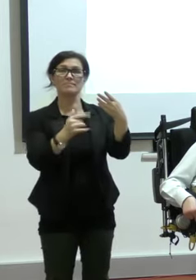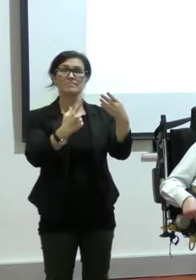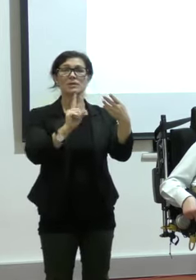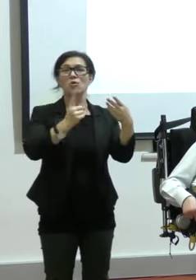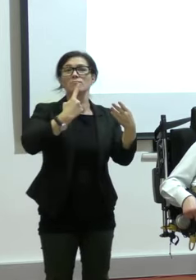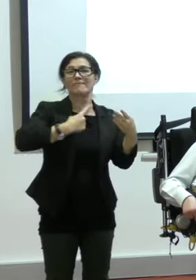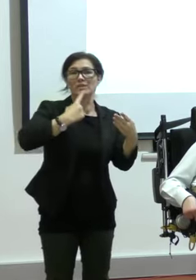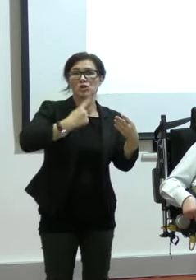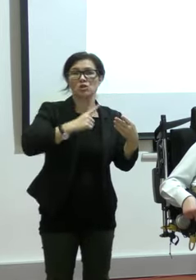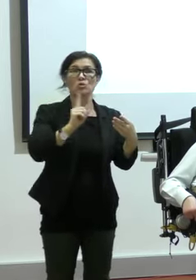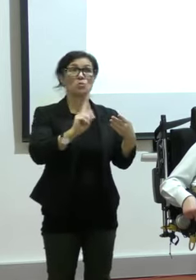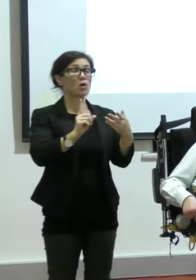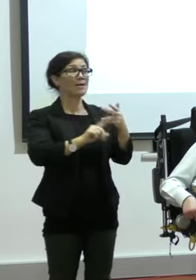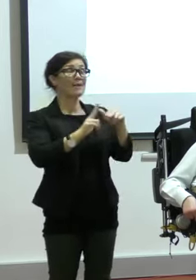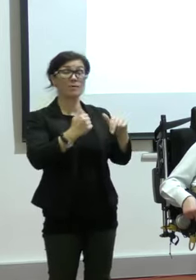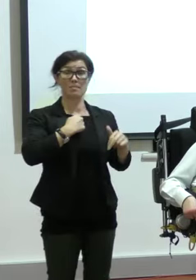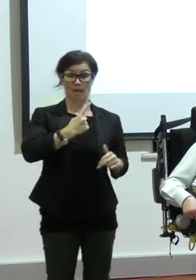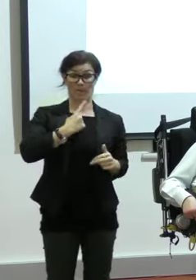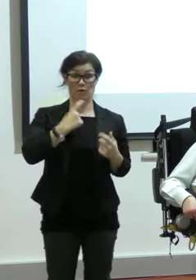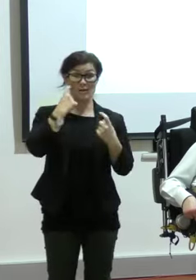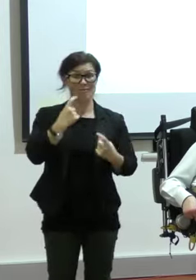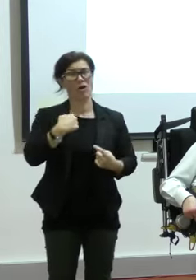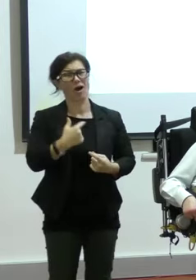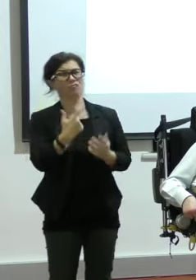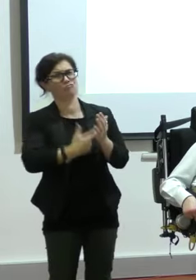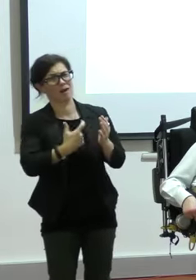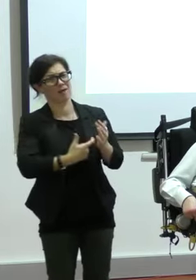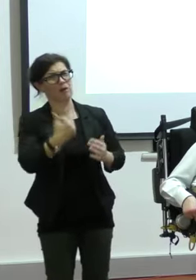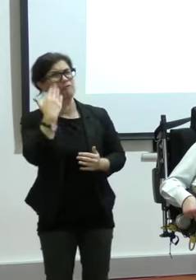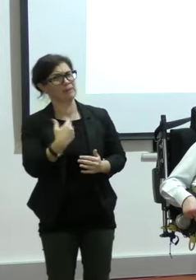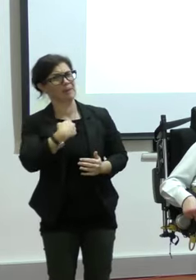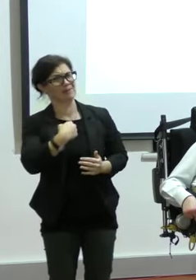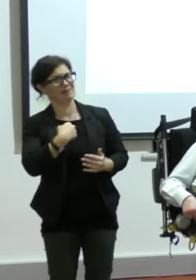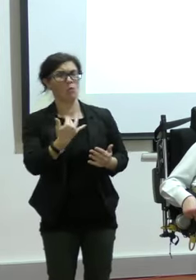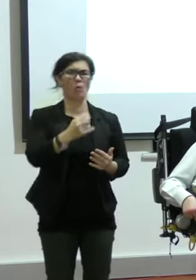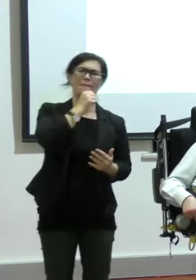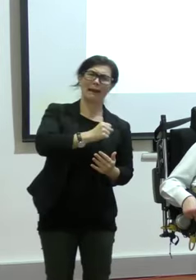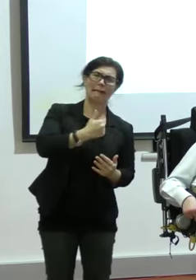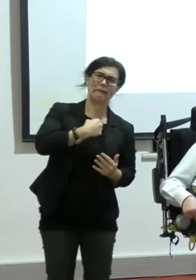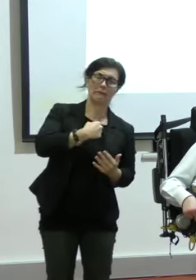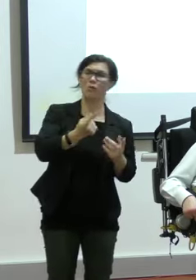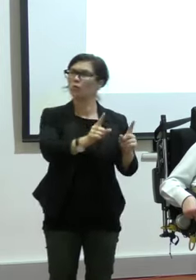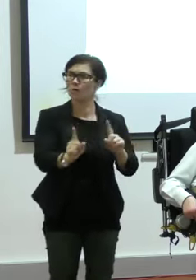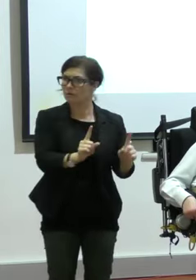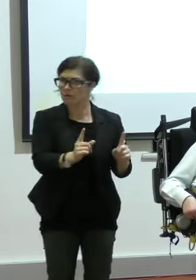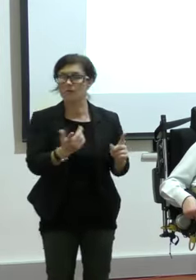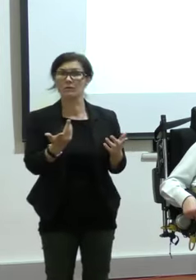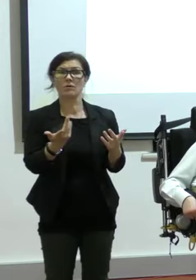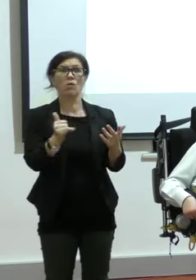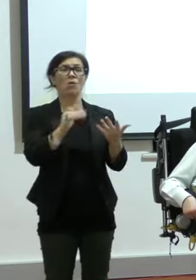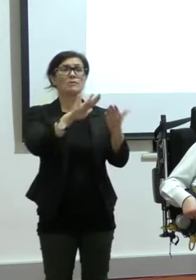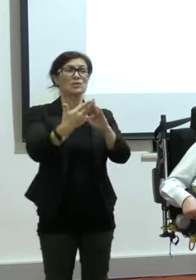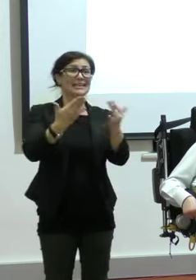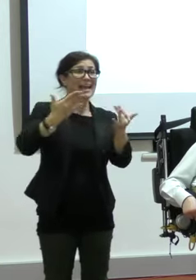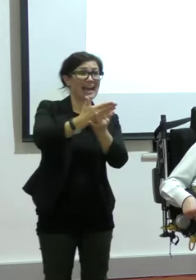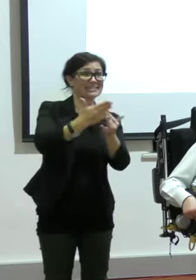for gender, for your personal care. Even, you might want to, if you're doing community access and you're 15,